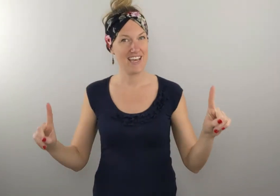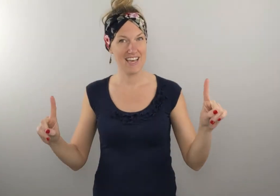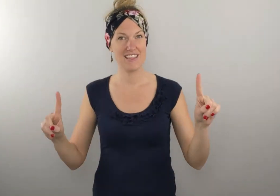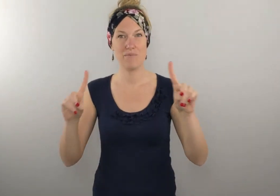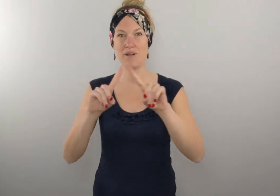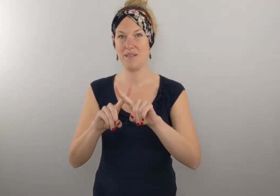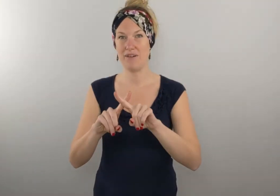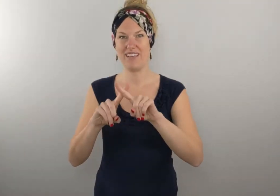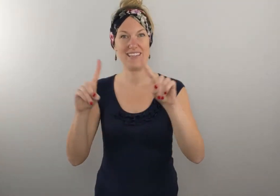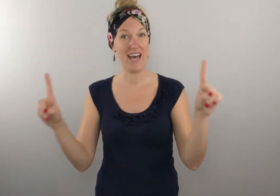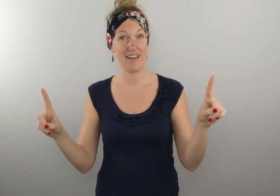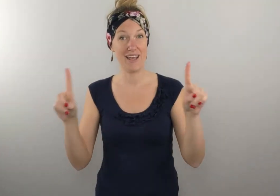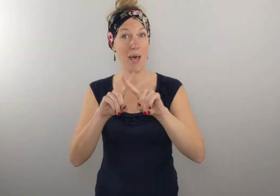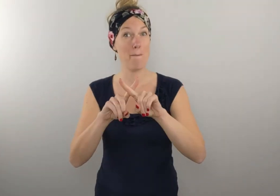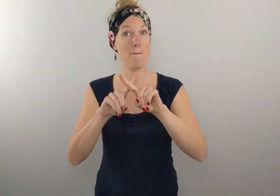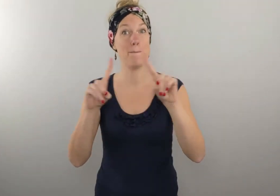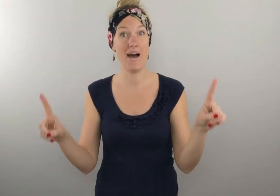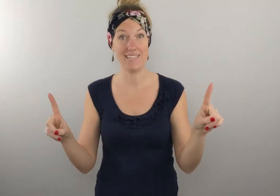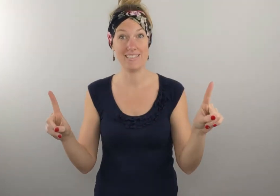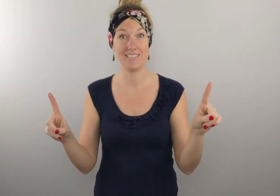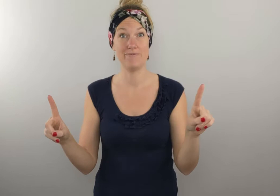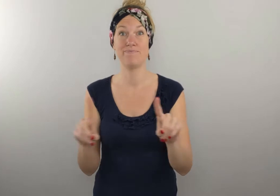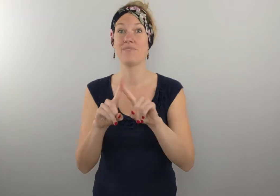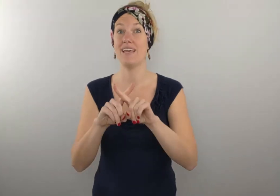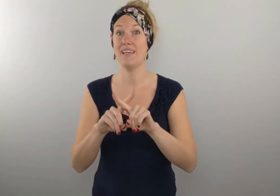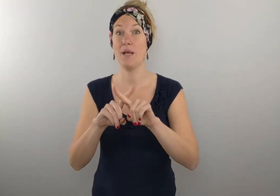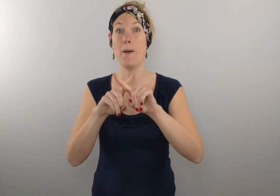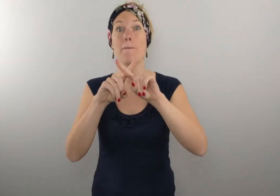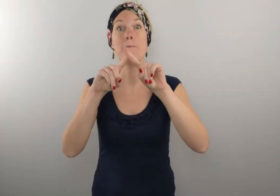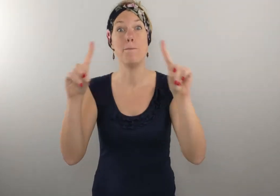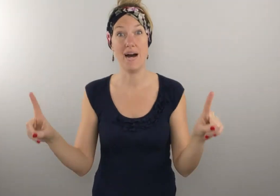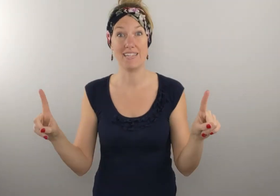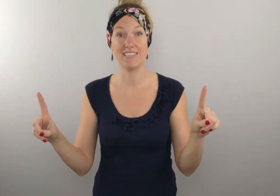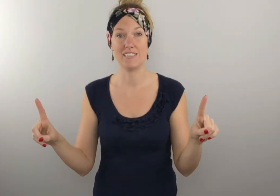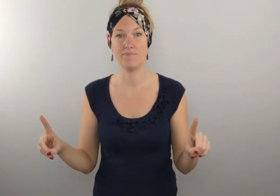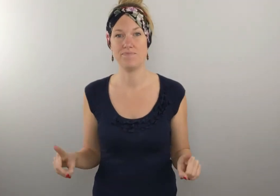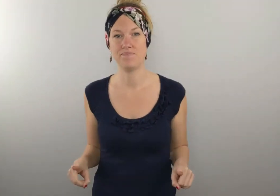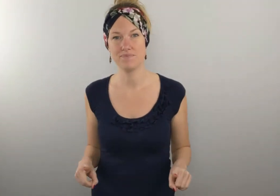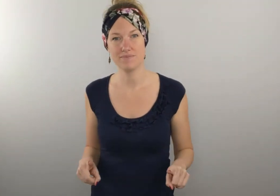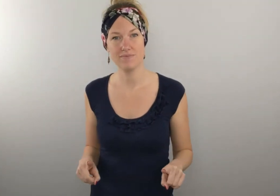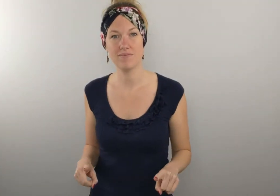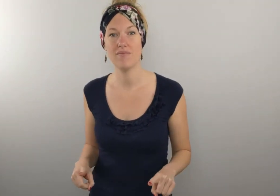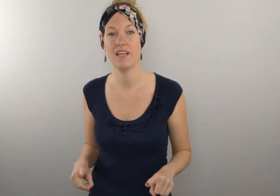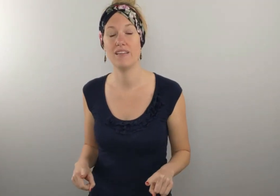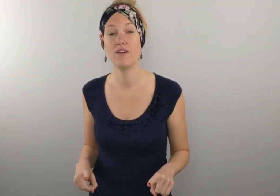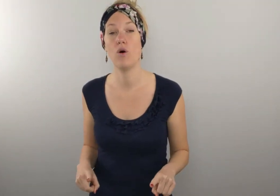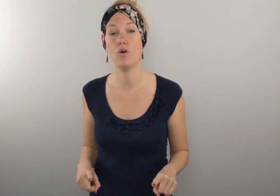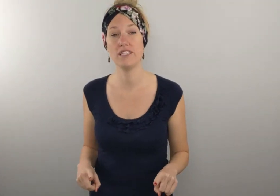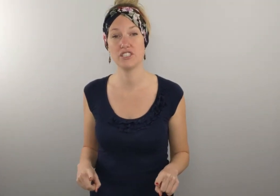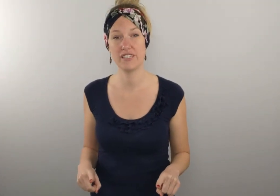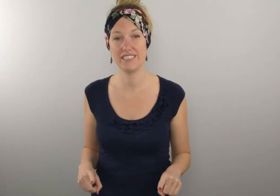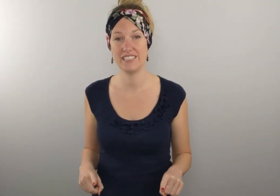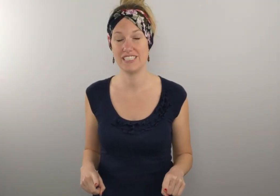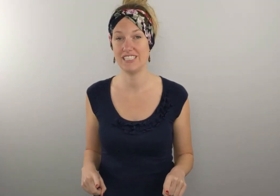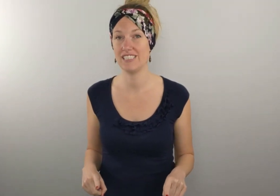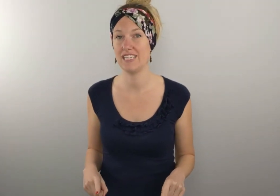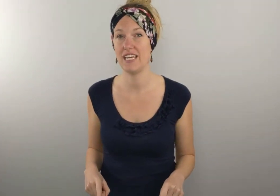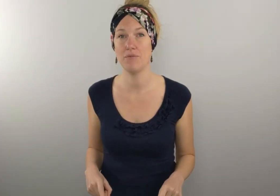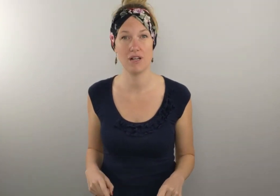and then bring them out like that. But, okay? But. And then wholly trust in Jesus' name. We're not going